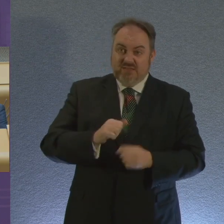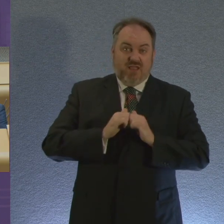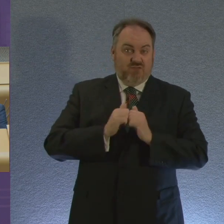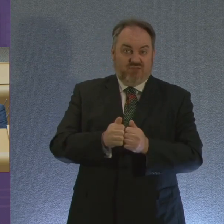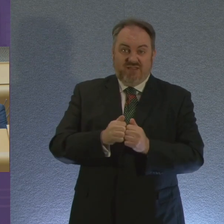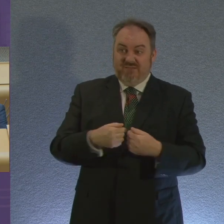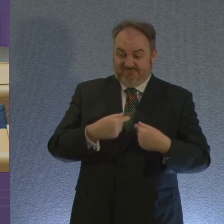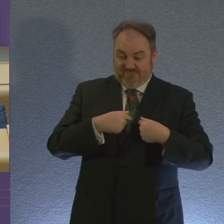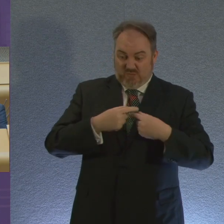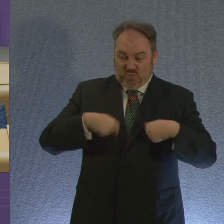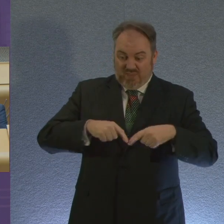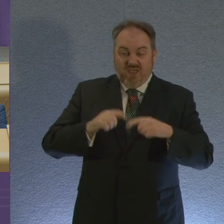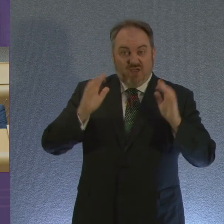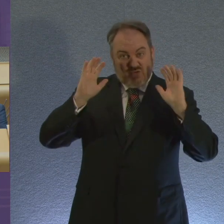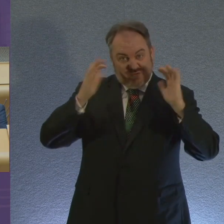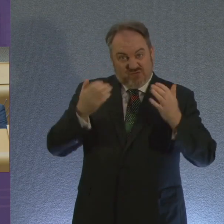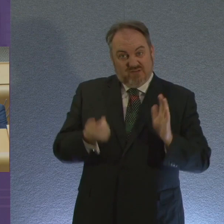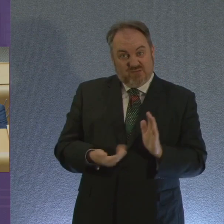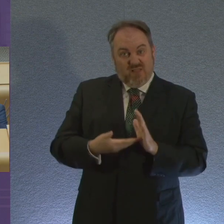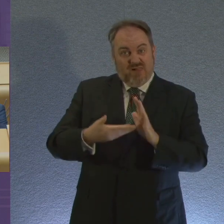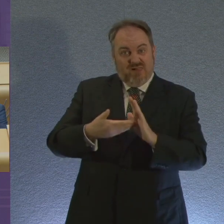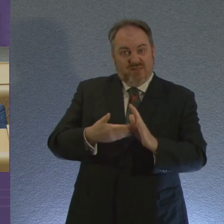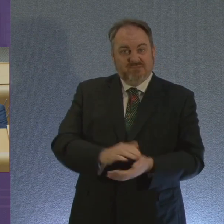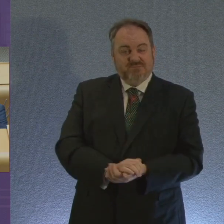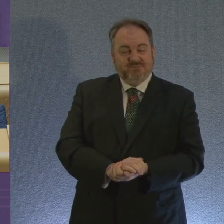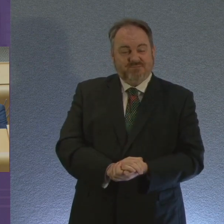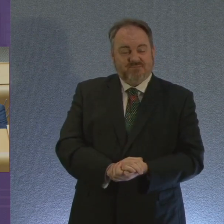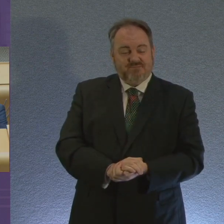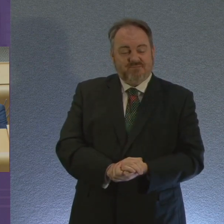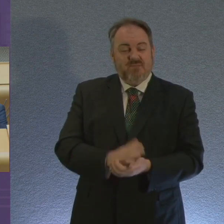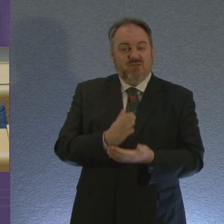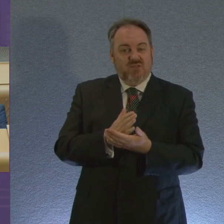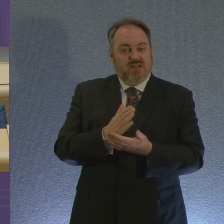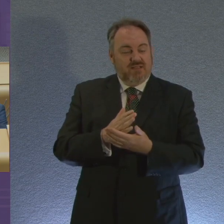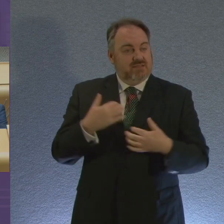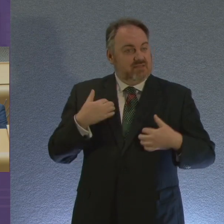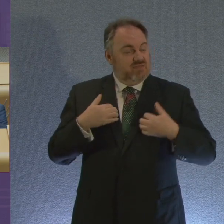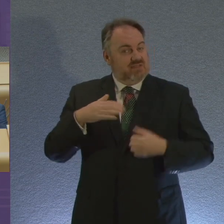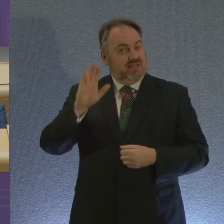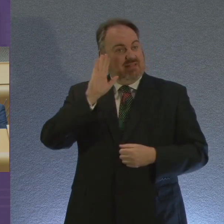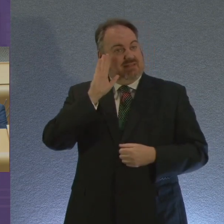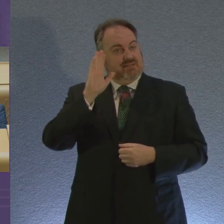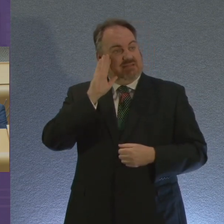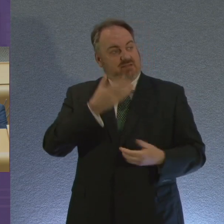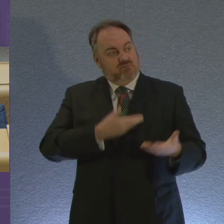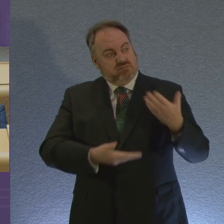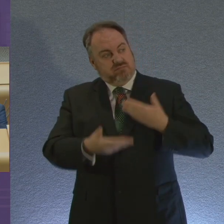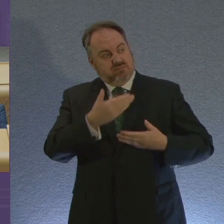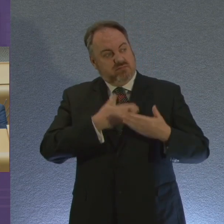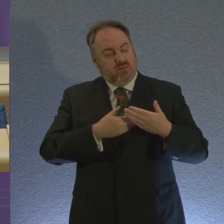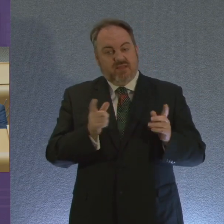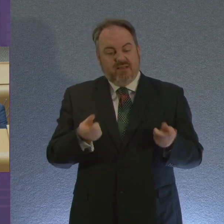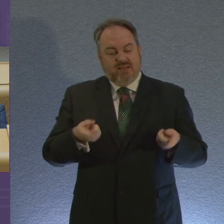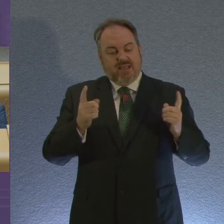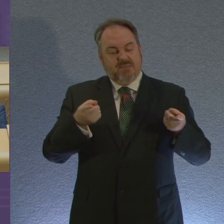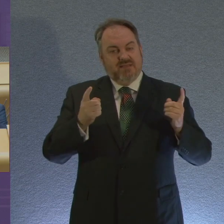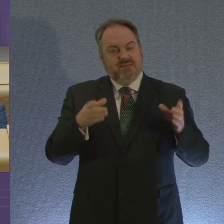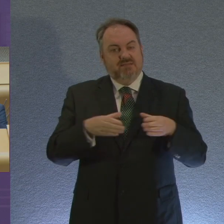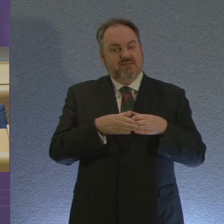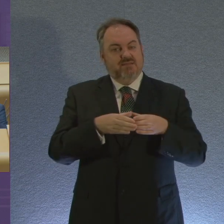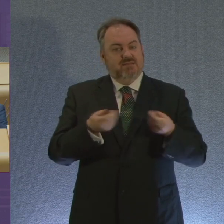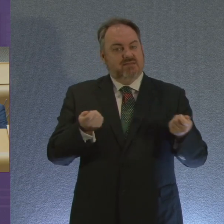of reassurance, I remind those watching and associate myself with the comments of the Cabinet Secretary earlier on in this regard. This proposal